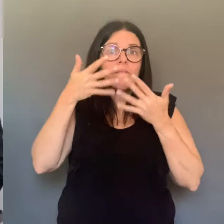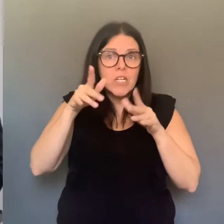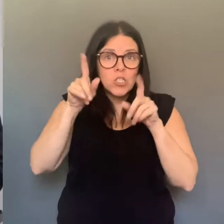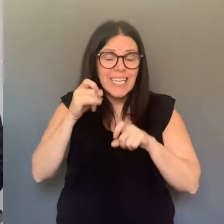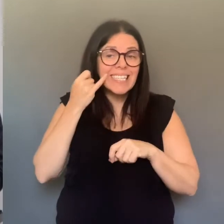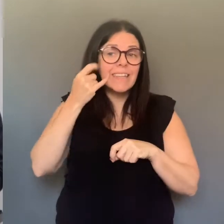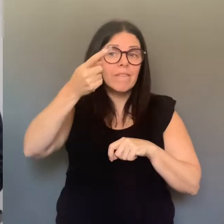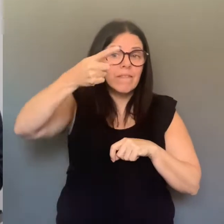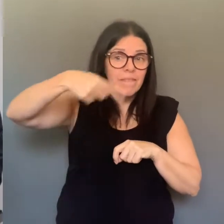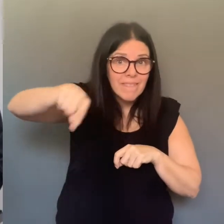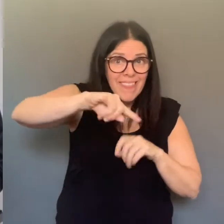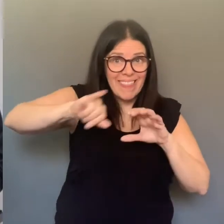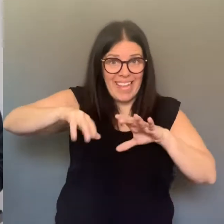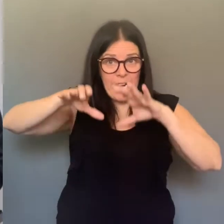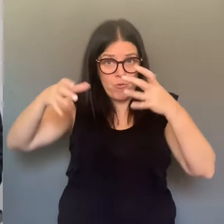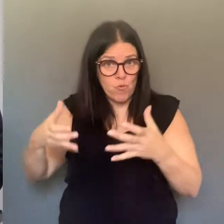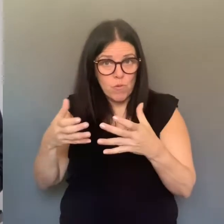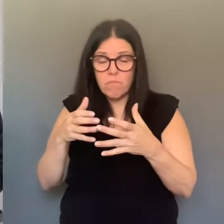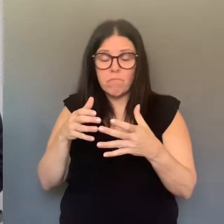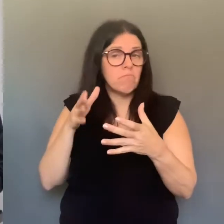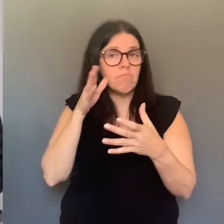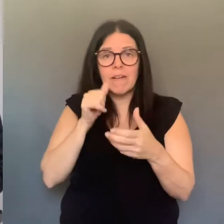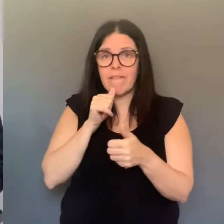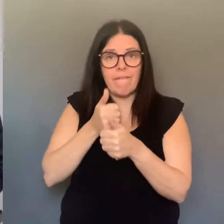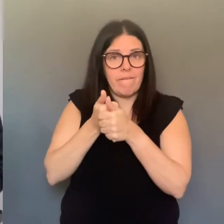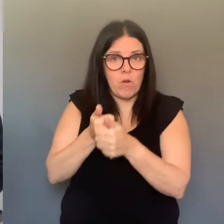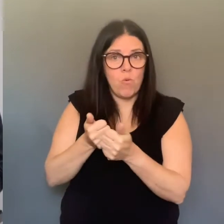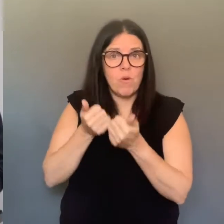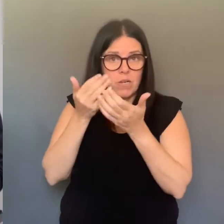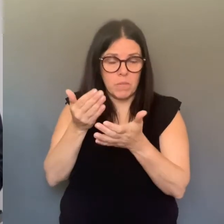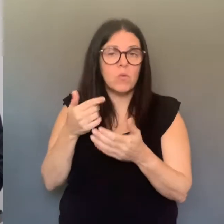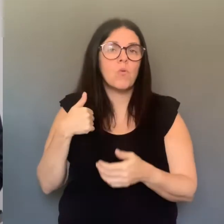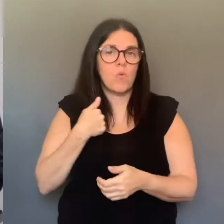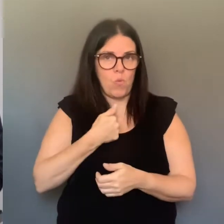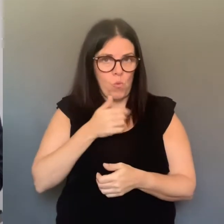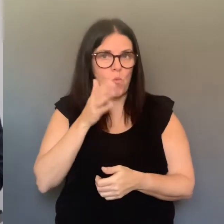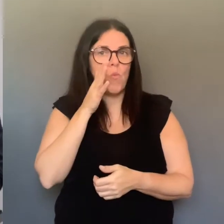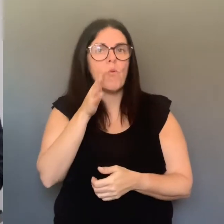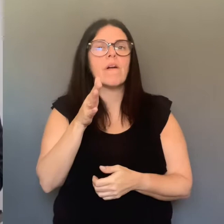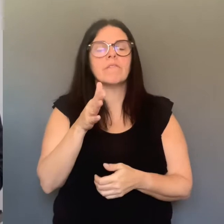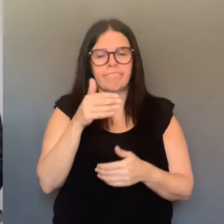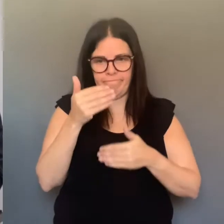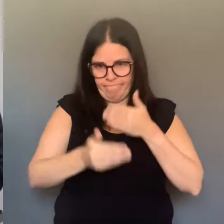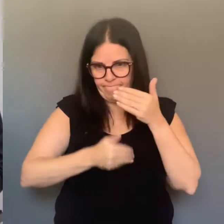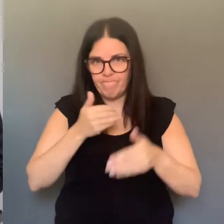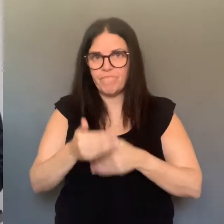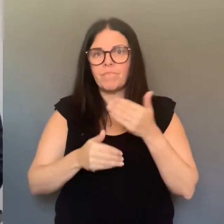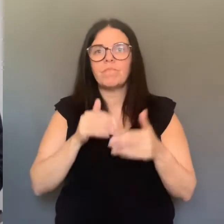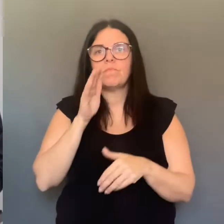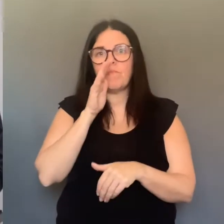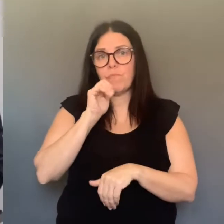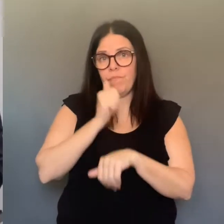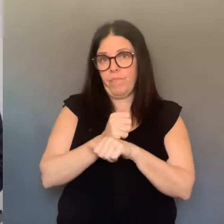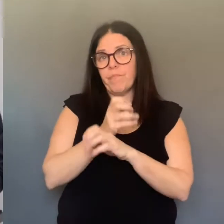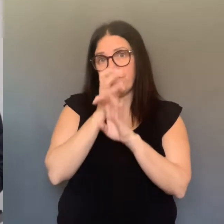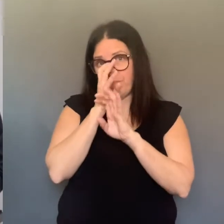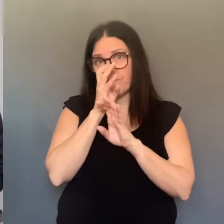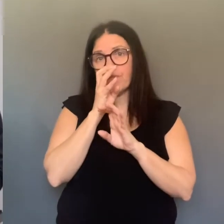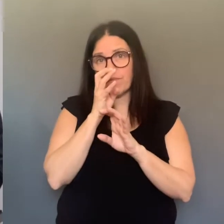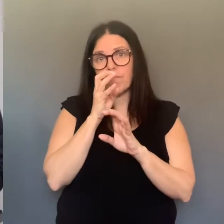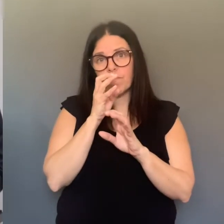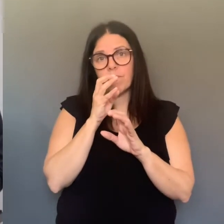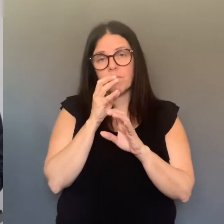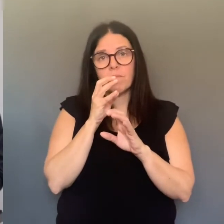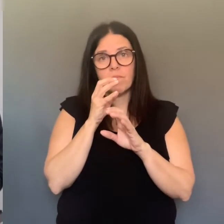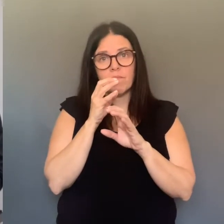enforcing that. But those individuals who we are following right now, or our team is following right now, if we have any evidence that those are the